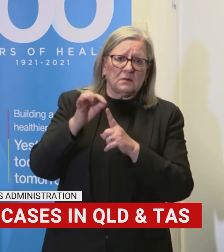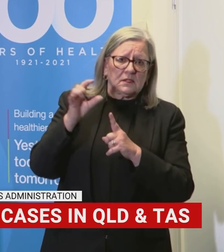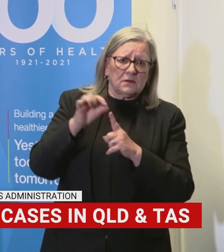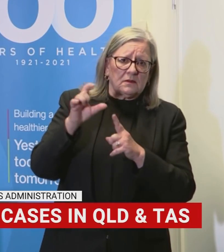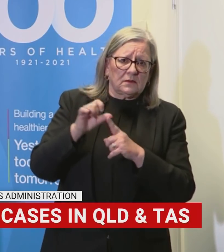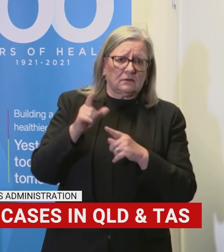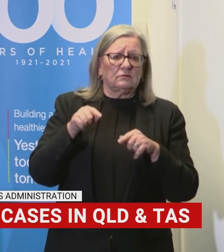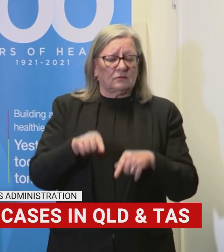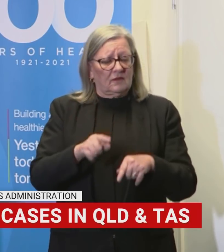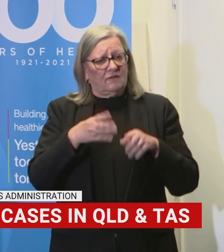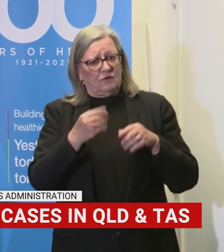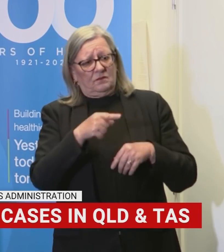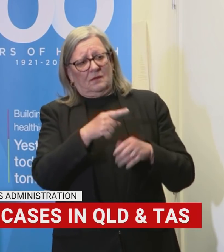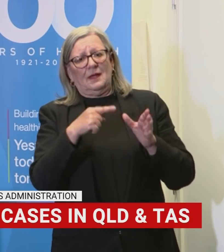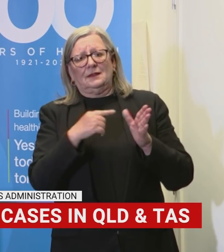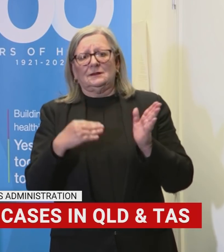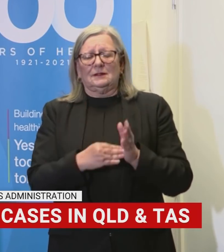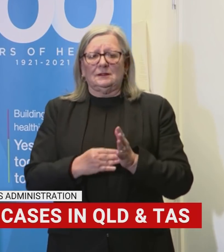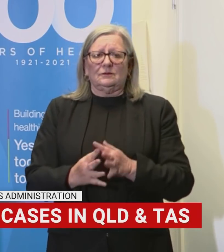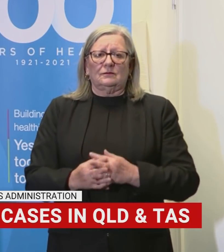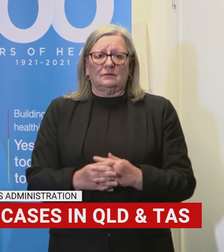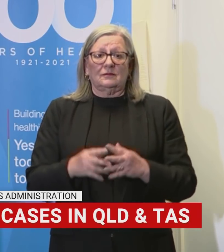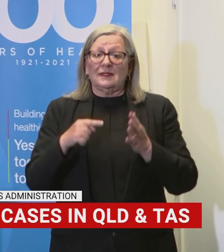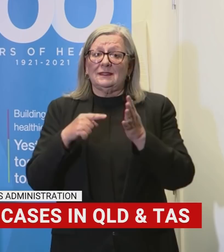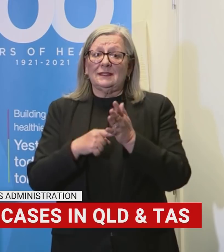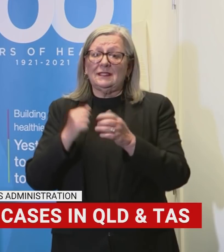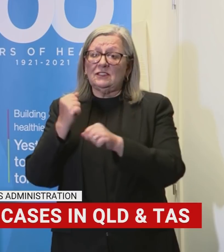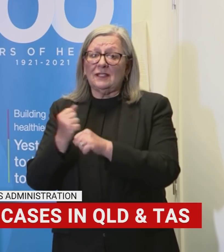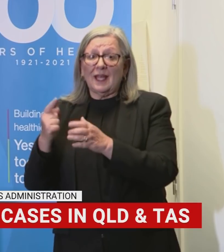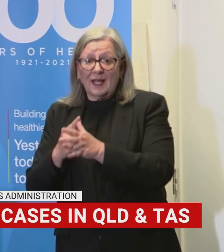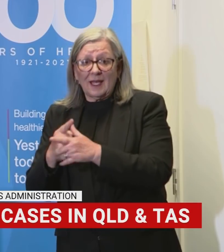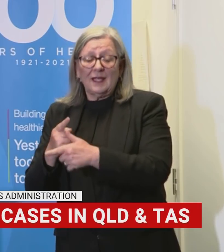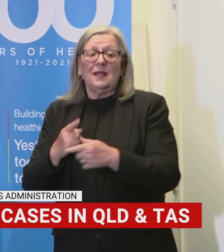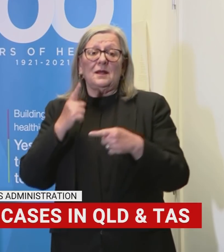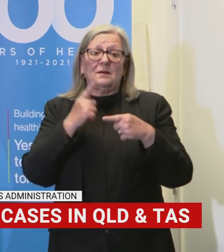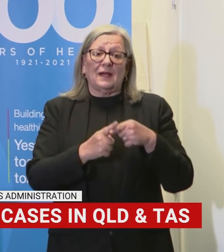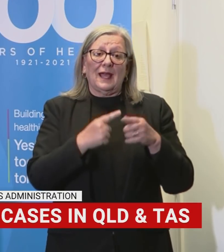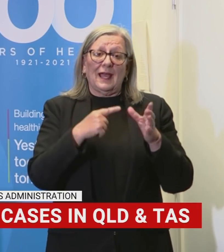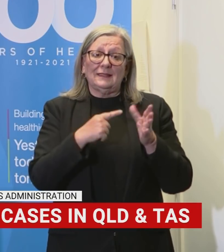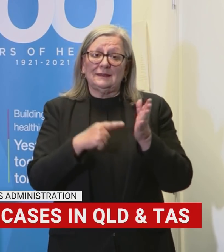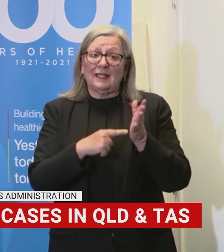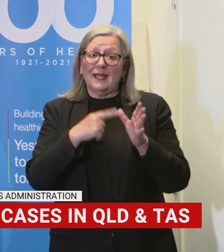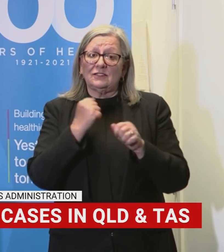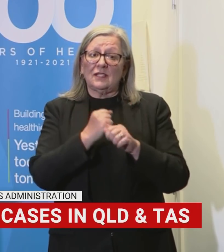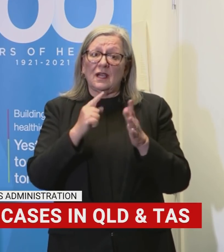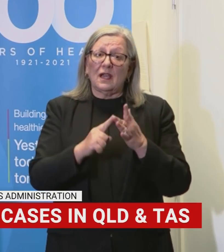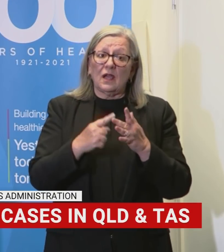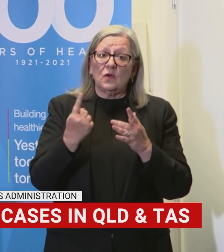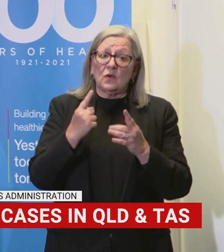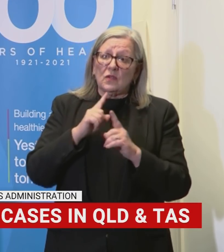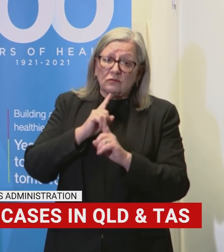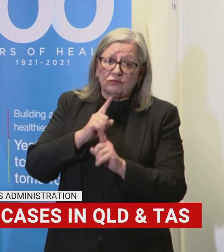The evidence from TGA and the advice from ATAGI, the advisors to government, is that the benefits of this vaccine for the over